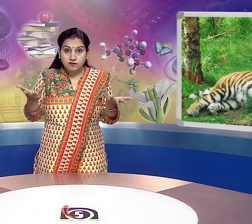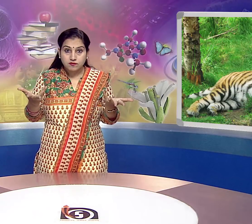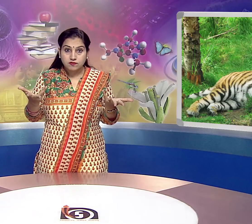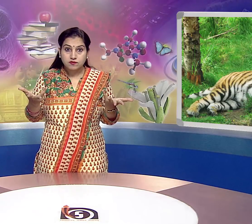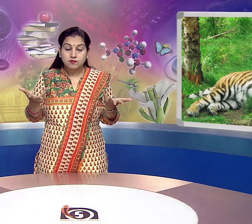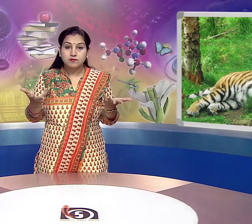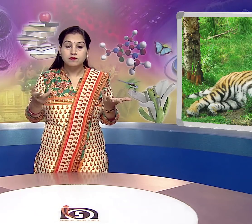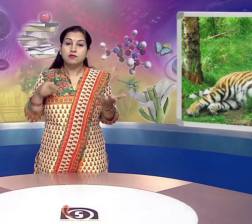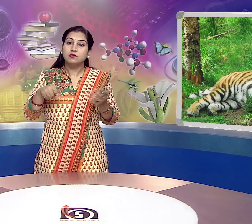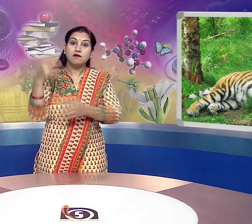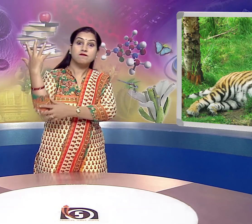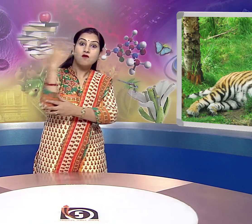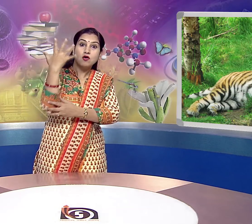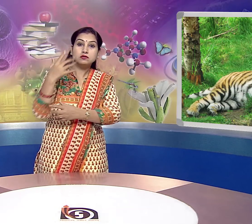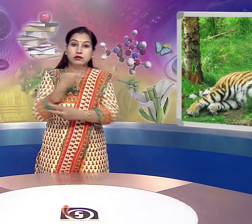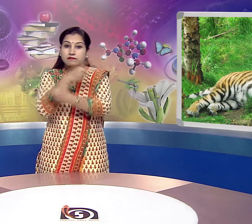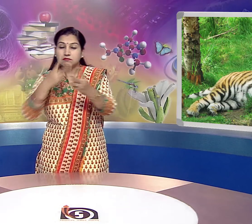is in forest.